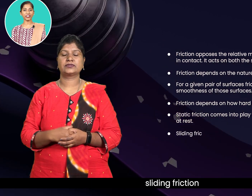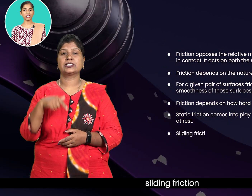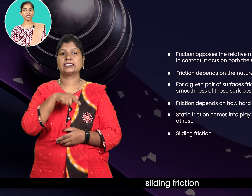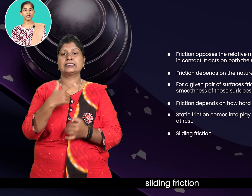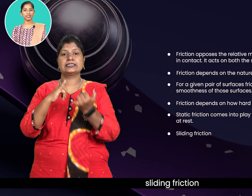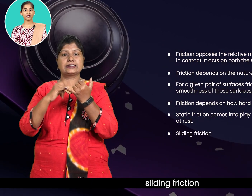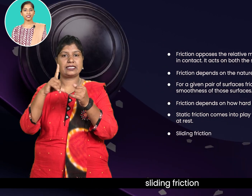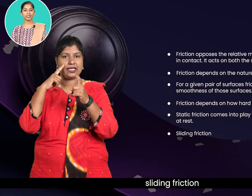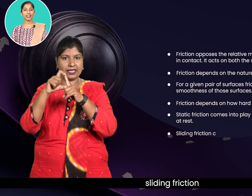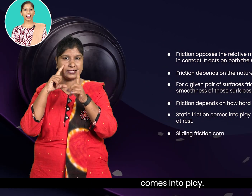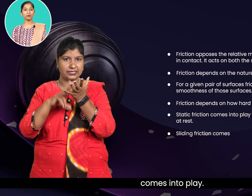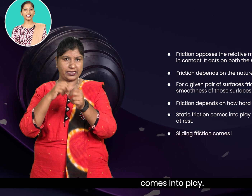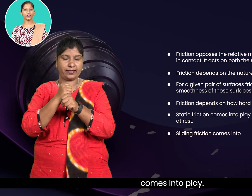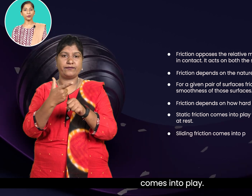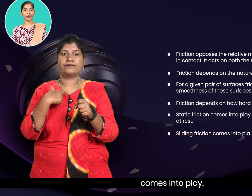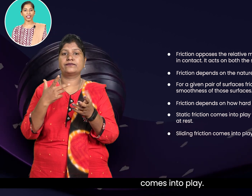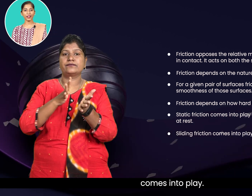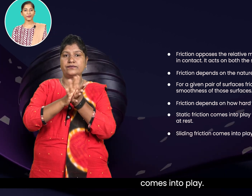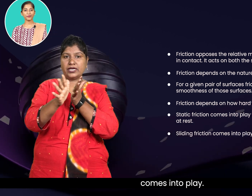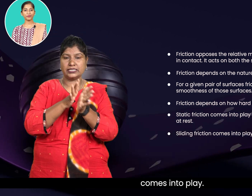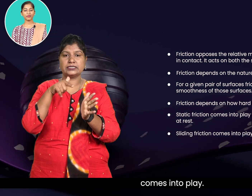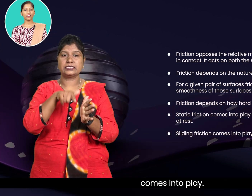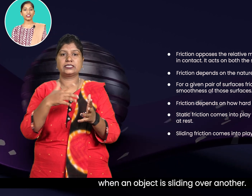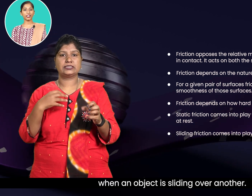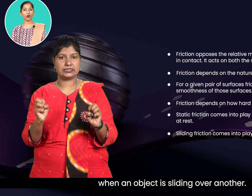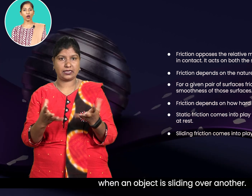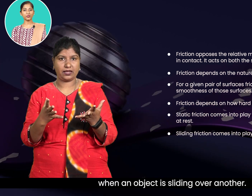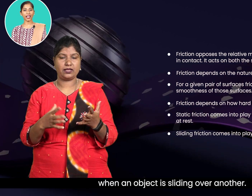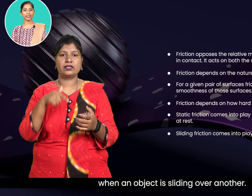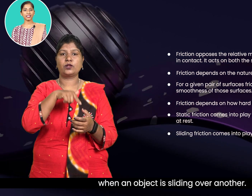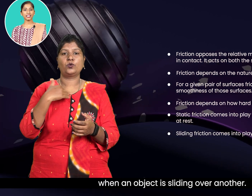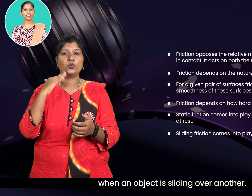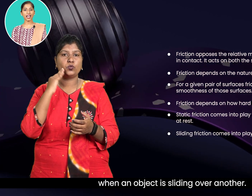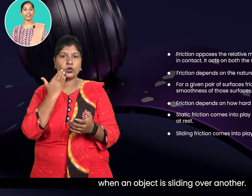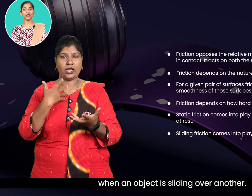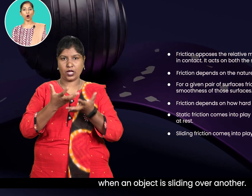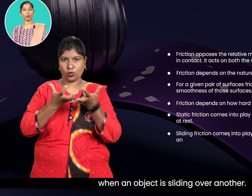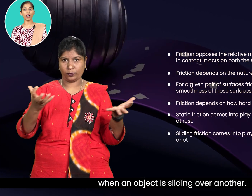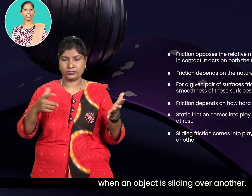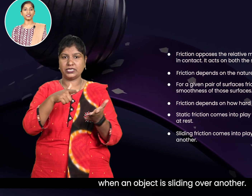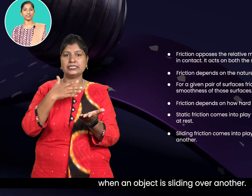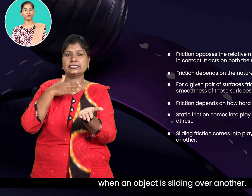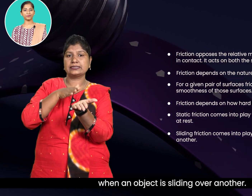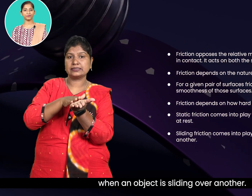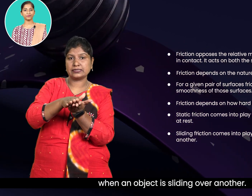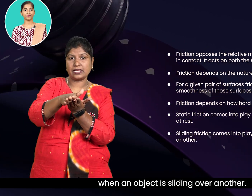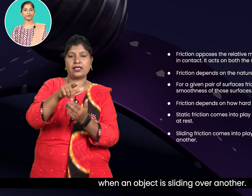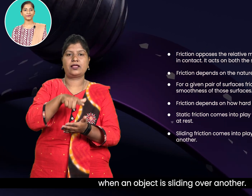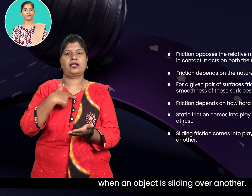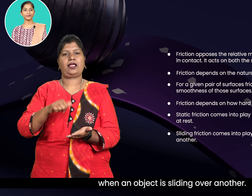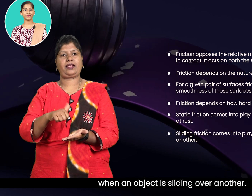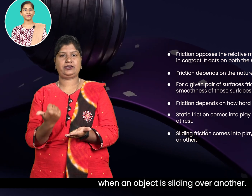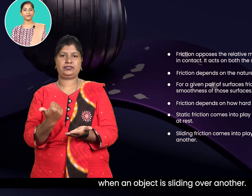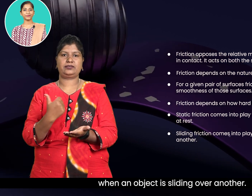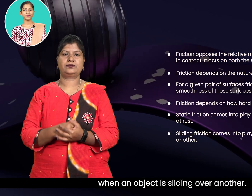Sliding friction comes into play when an object is sliding over another.